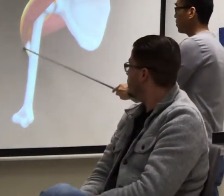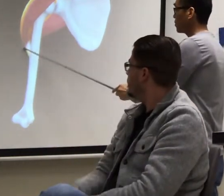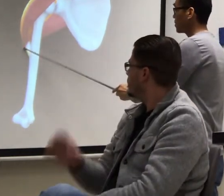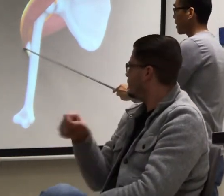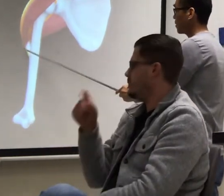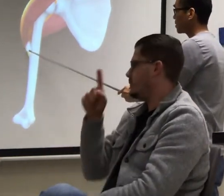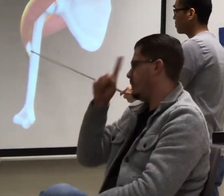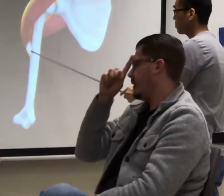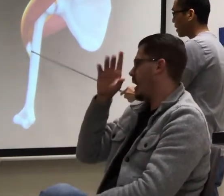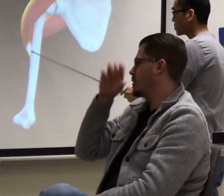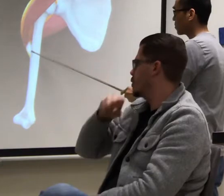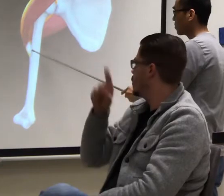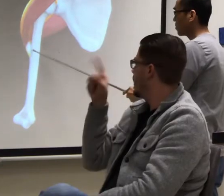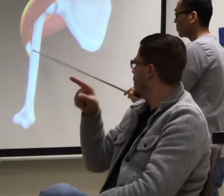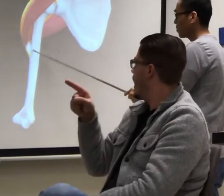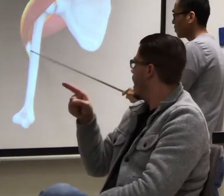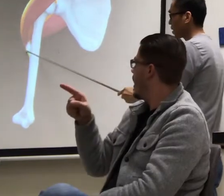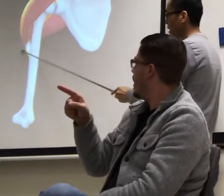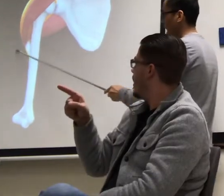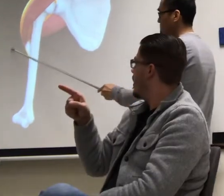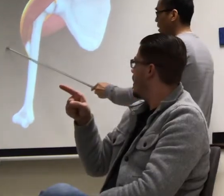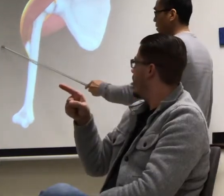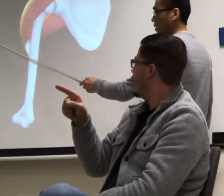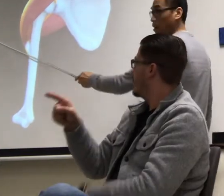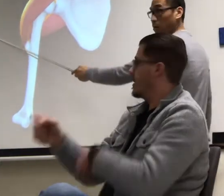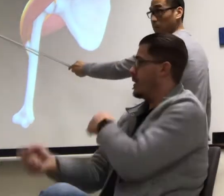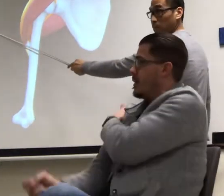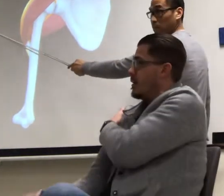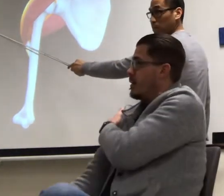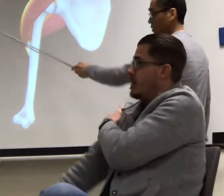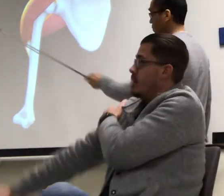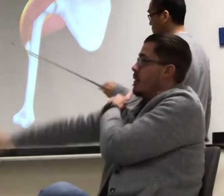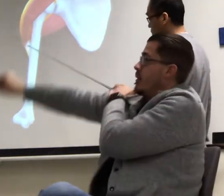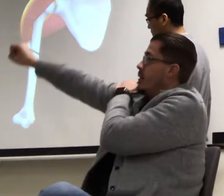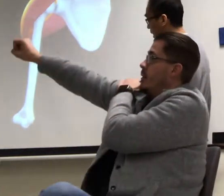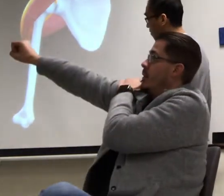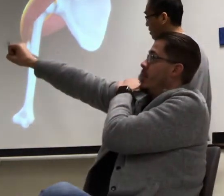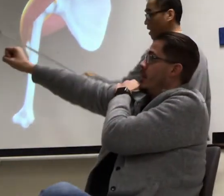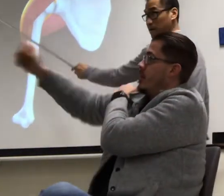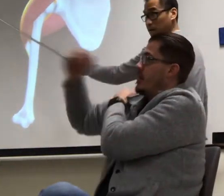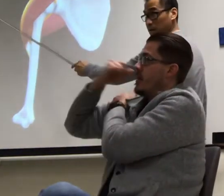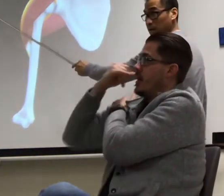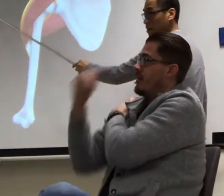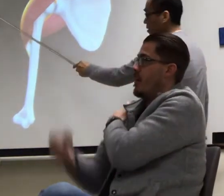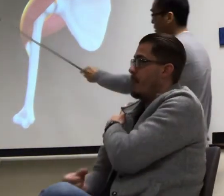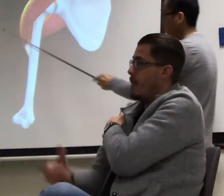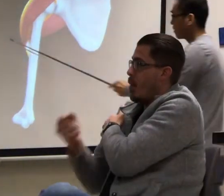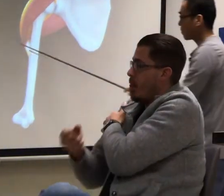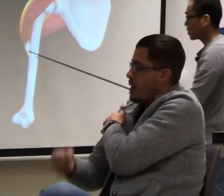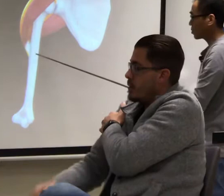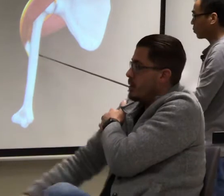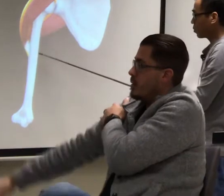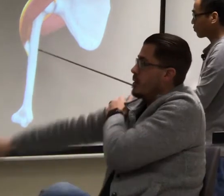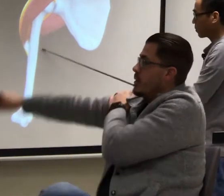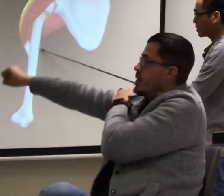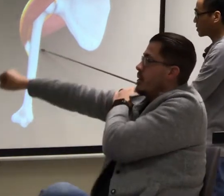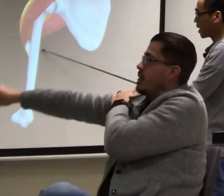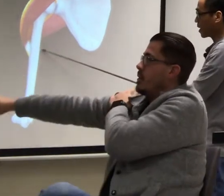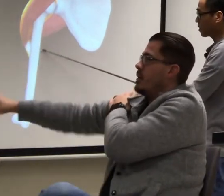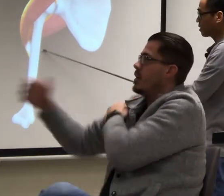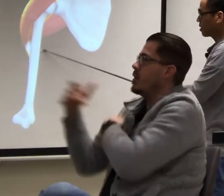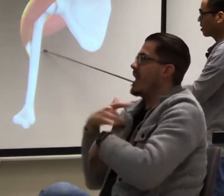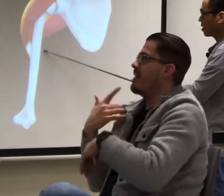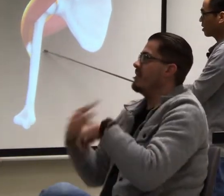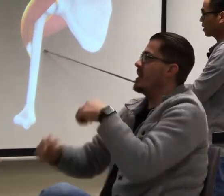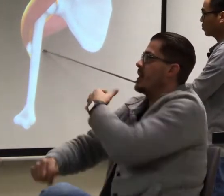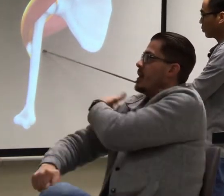can't you deduce that this muscle can abduct the arm if you pull from the outside? If the muscle pulls from